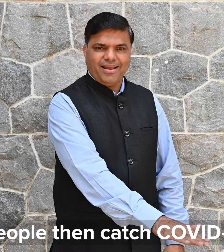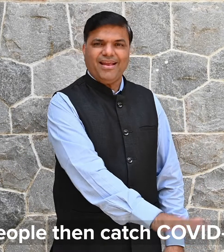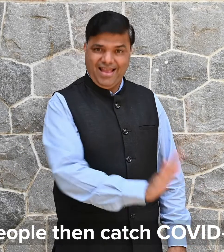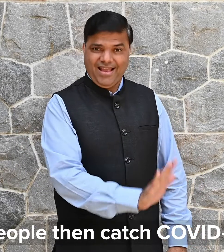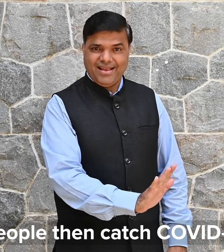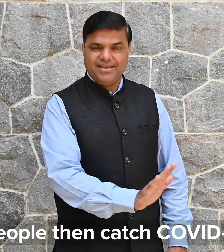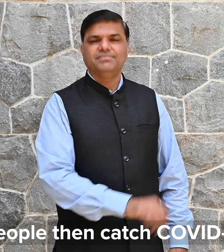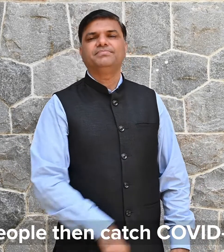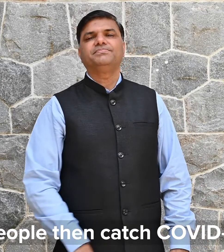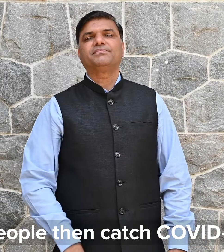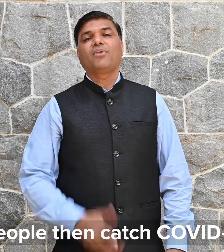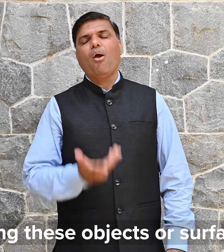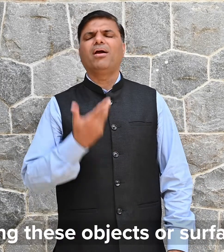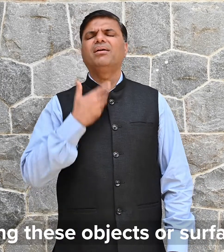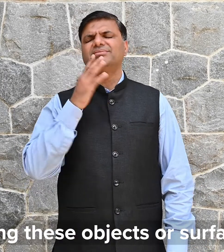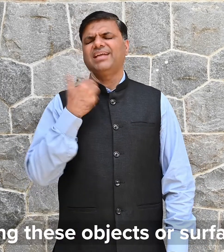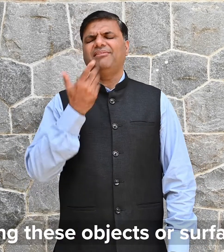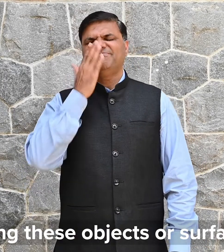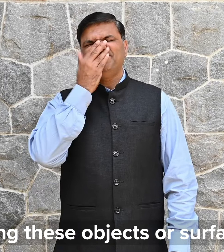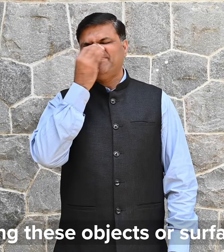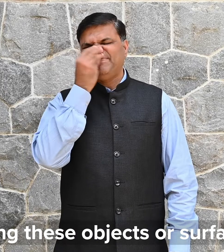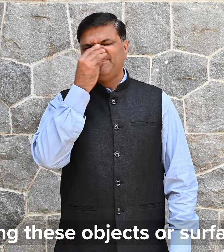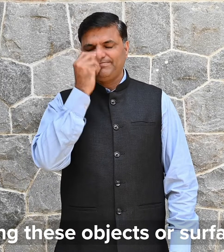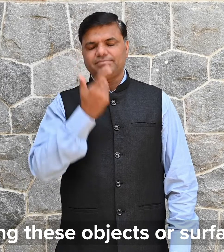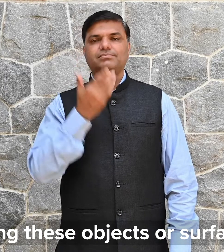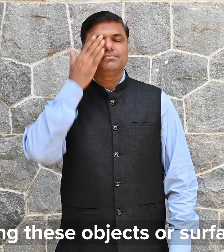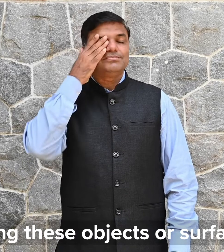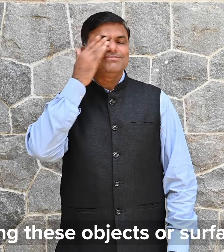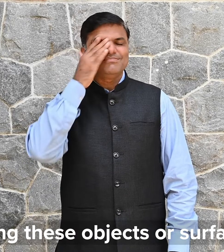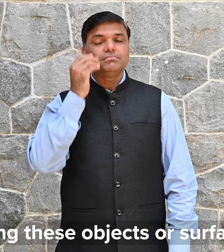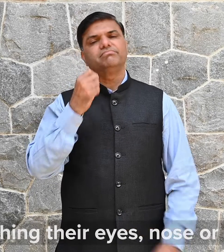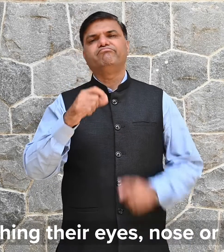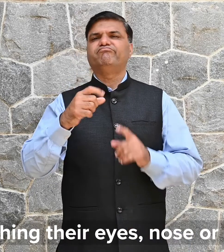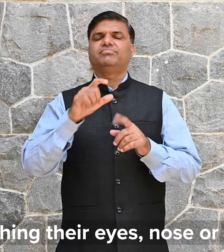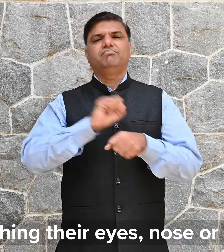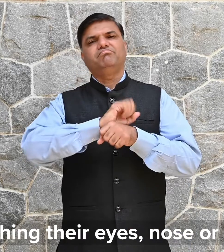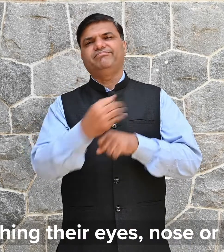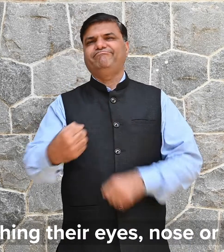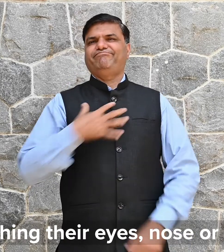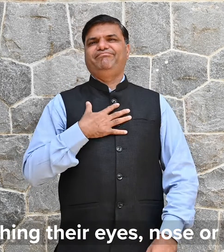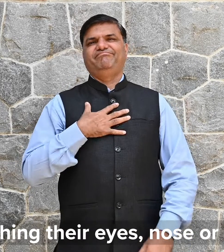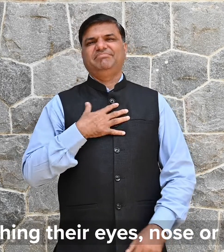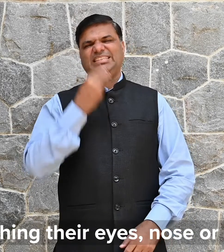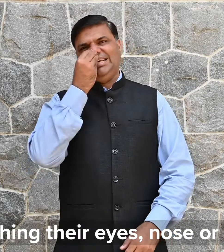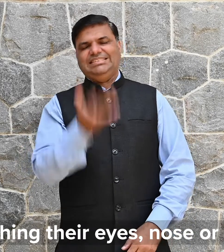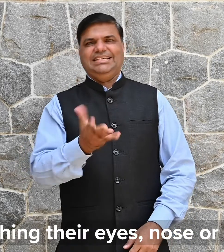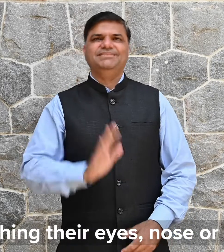then catch COVID-19 by touching these objects or surfaces and then touching their